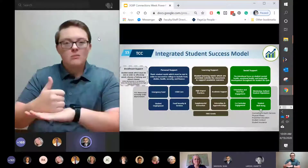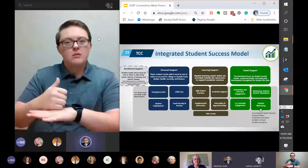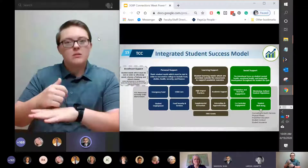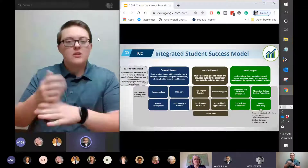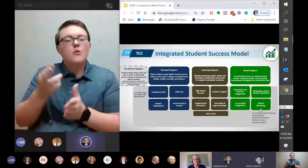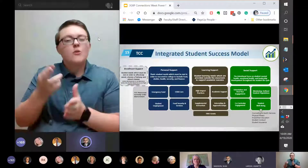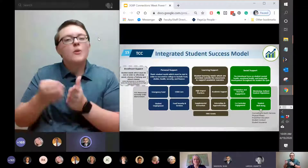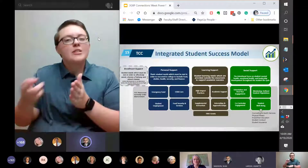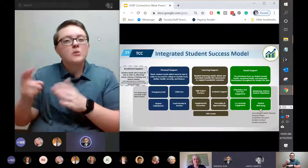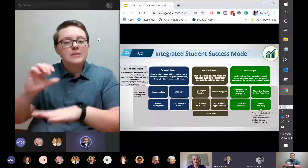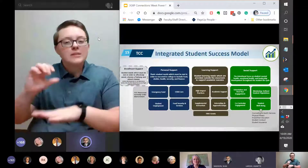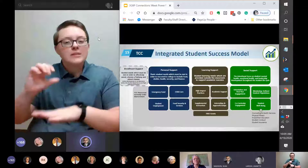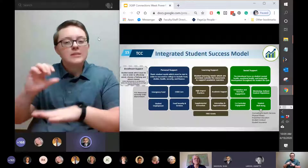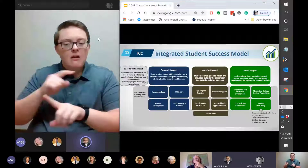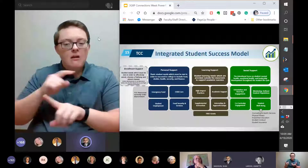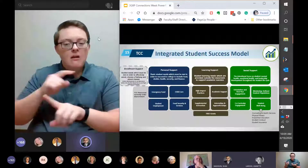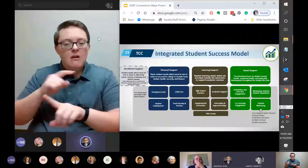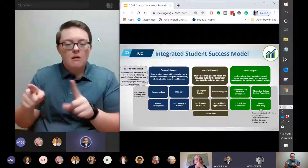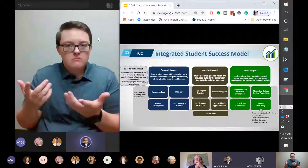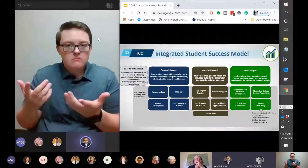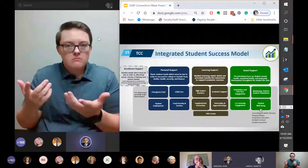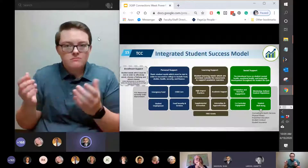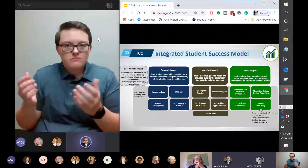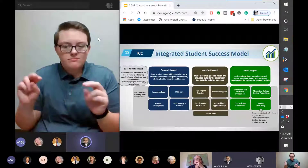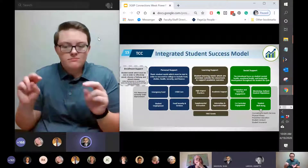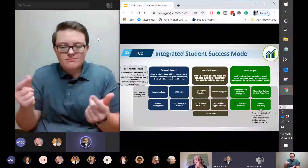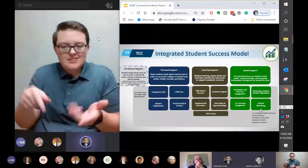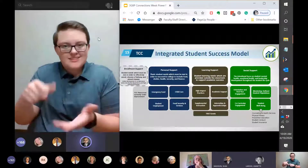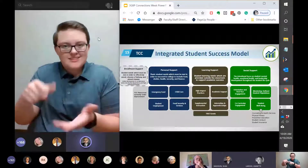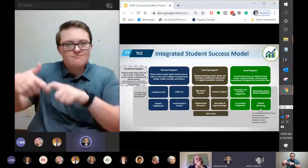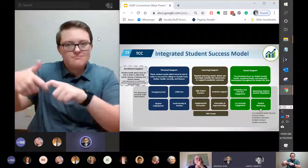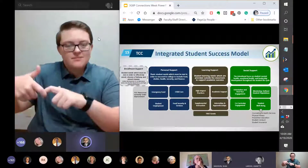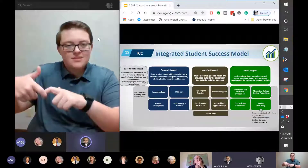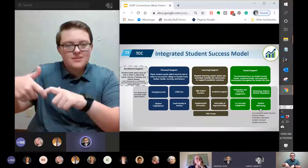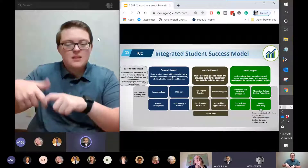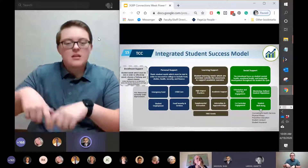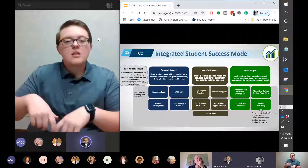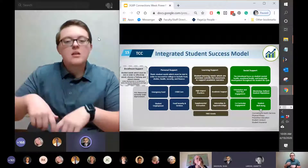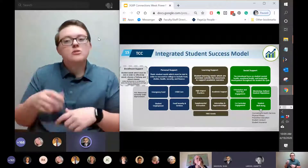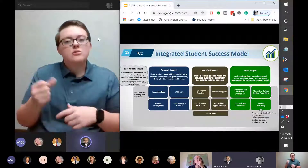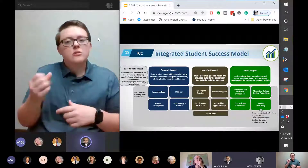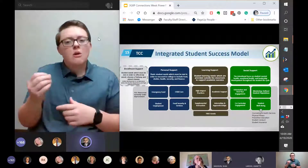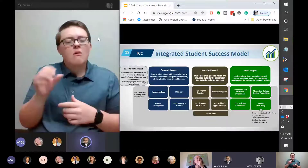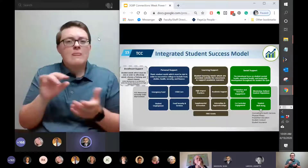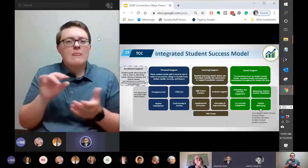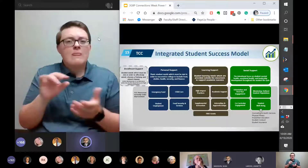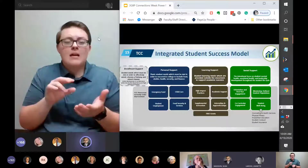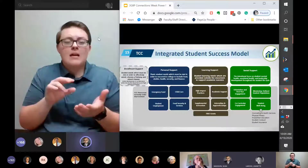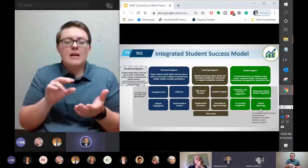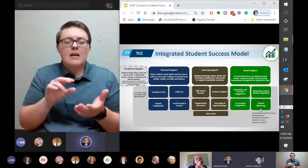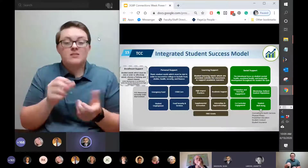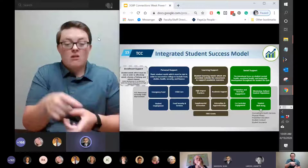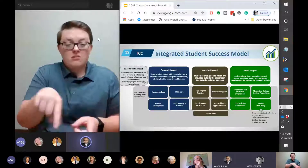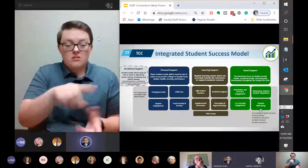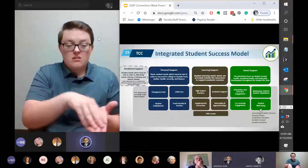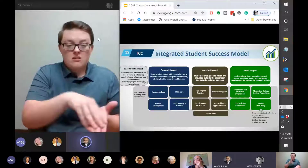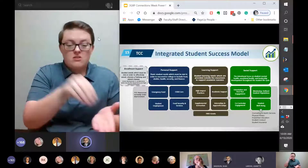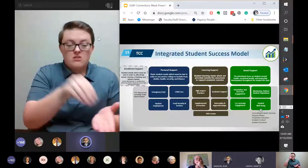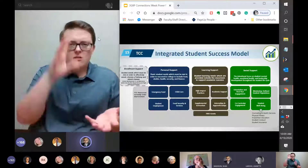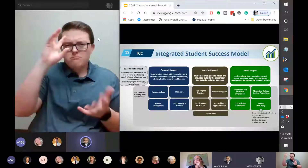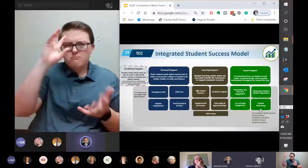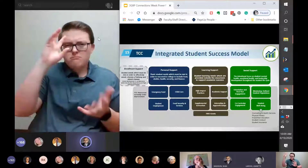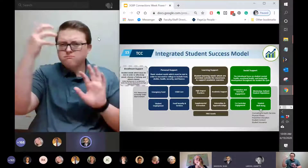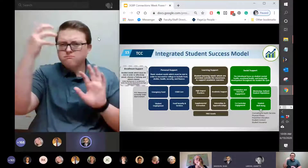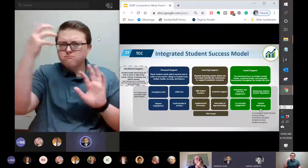just a few examples that have been creating a lot of confusion for our students and for our faculty and